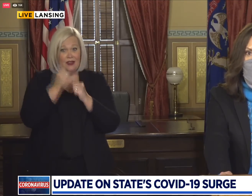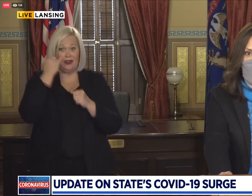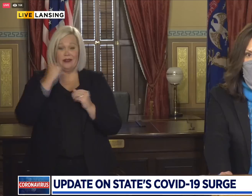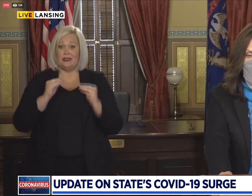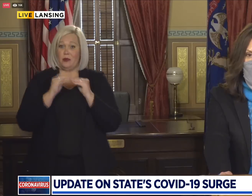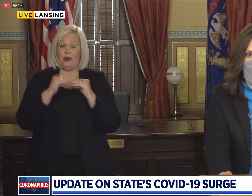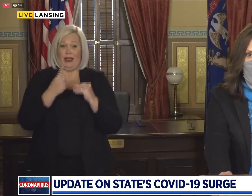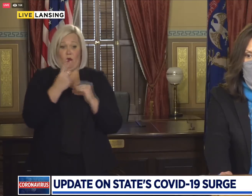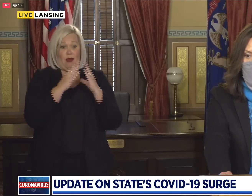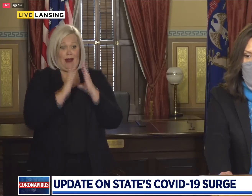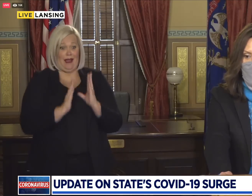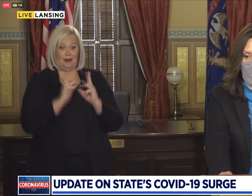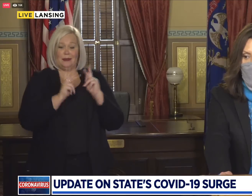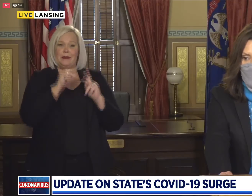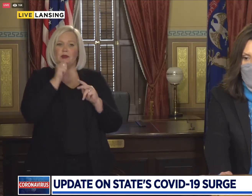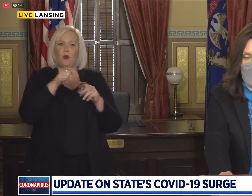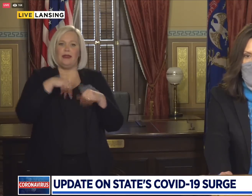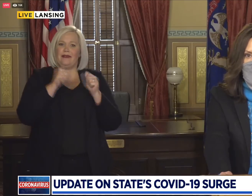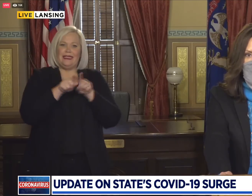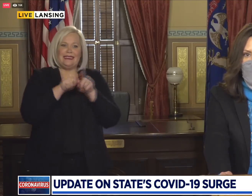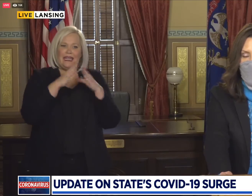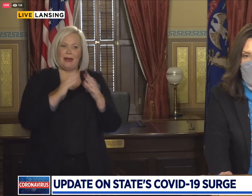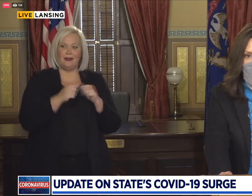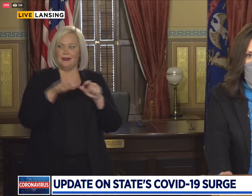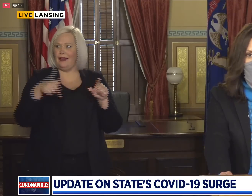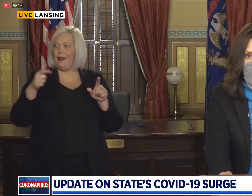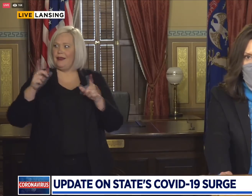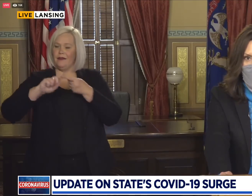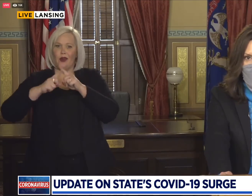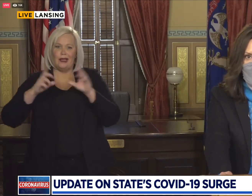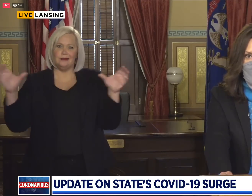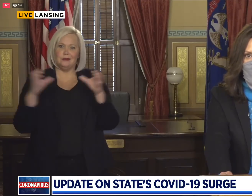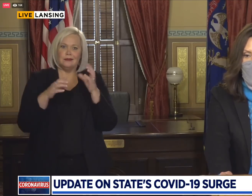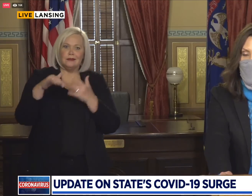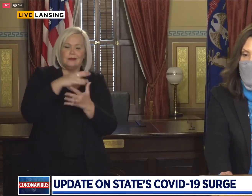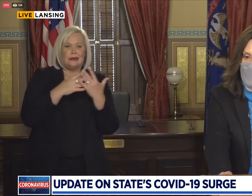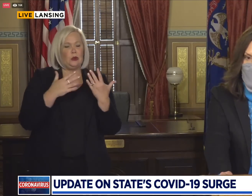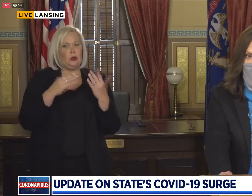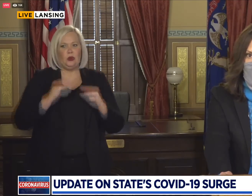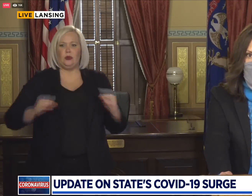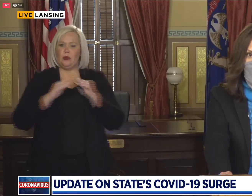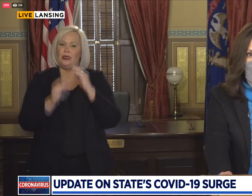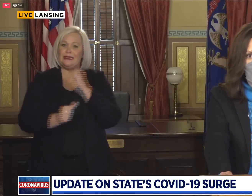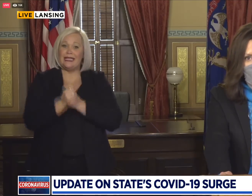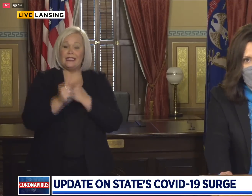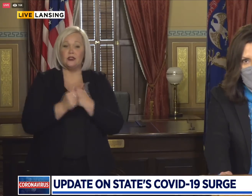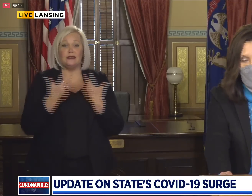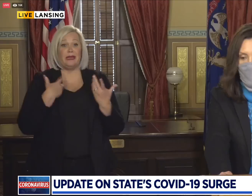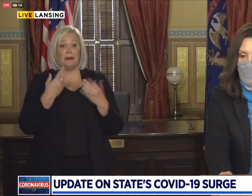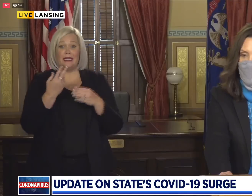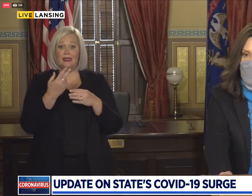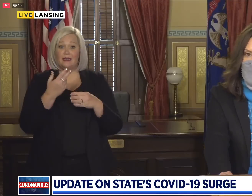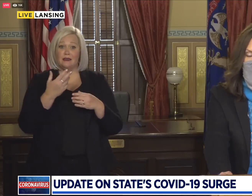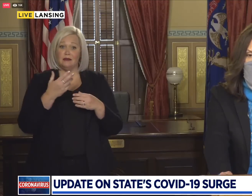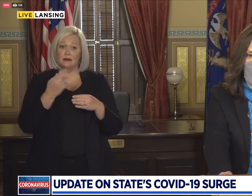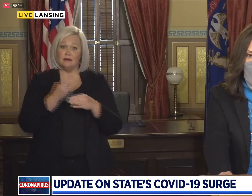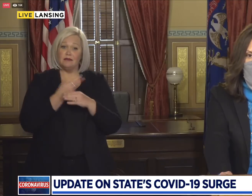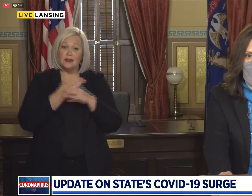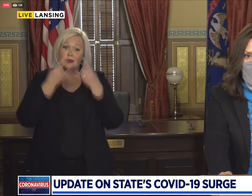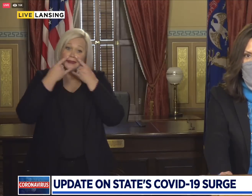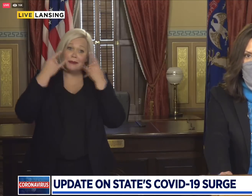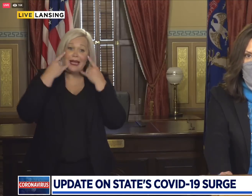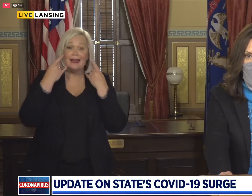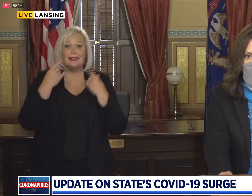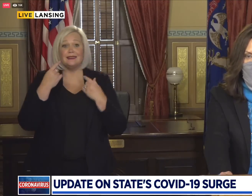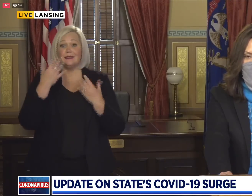than 1 household present. That's why wearing masks, maybe not spending the night, maybe driving separately. I'm